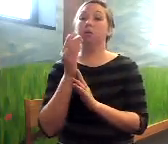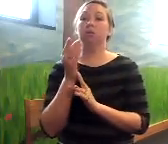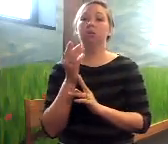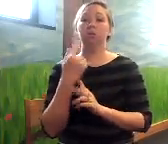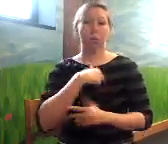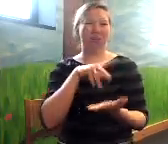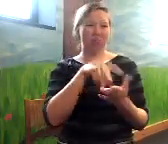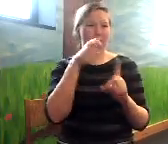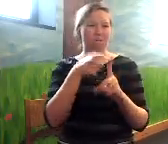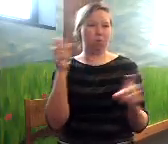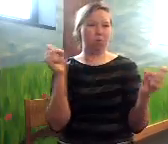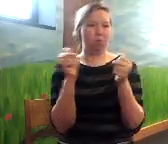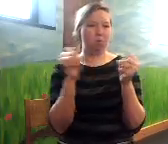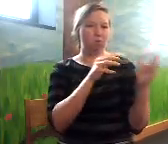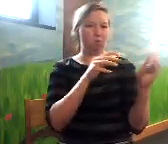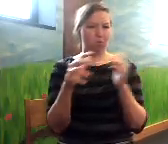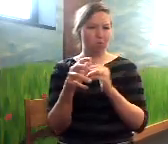capitalism? And Diem did.